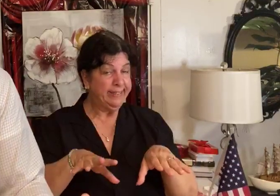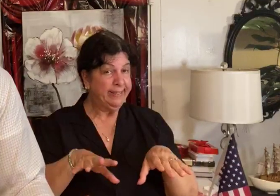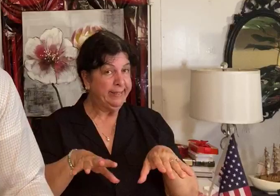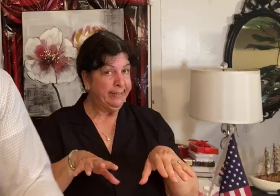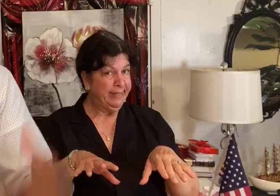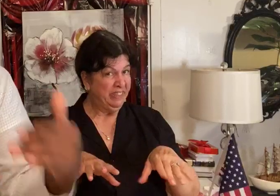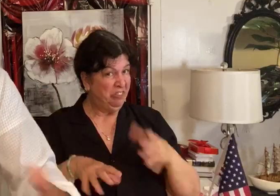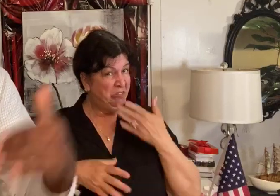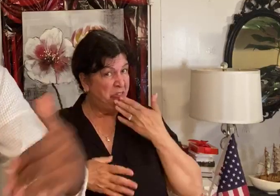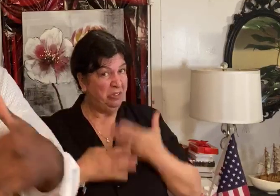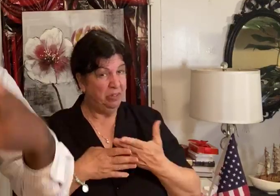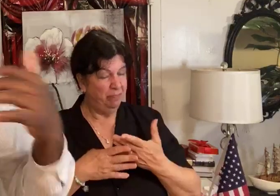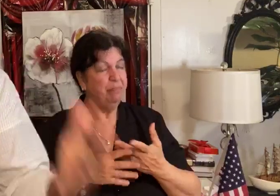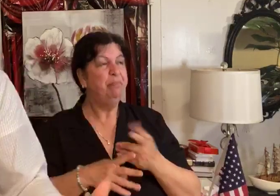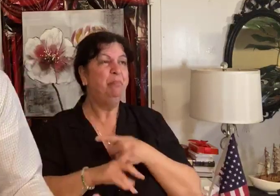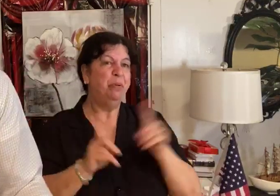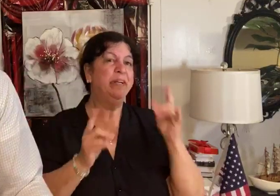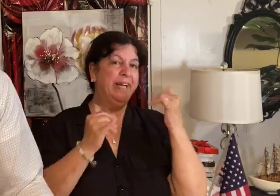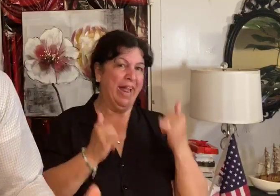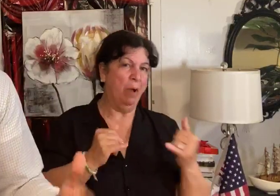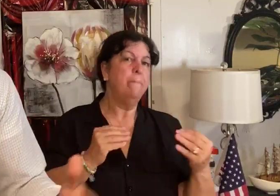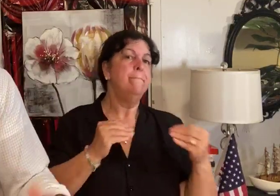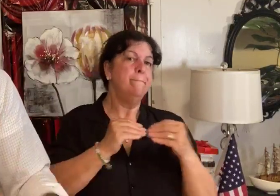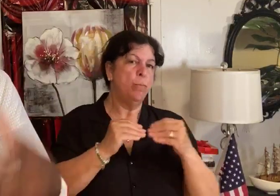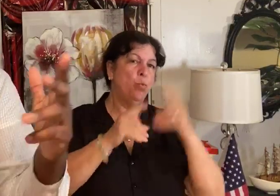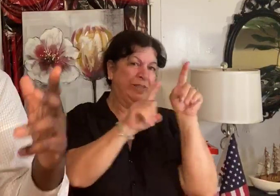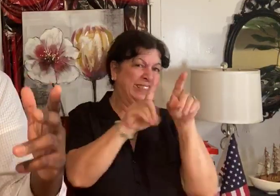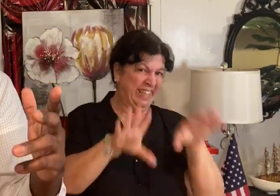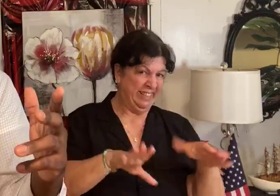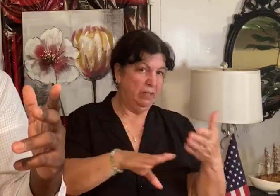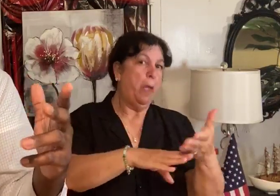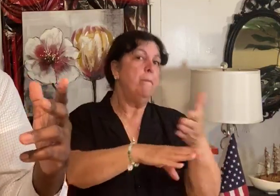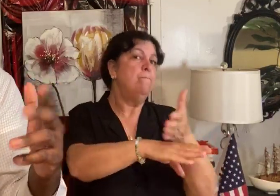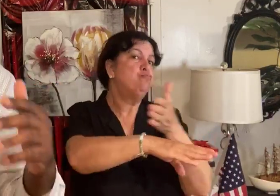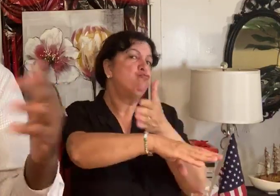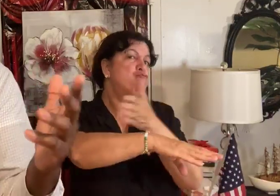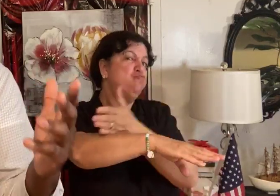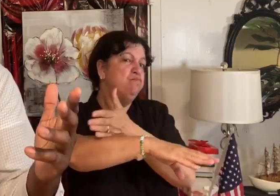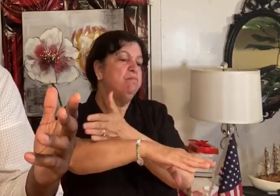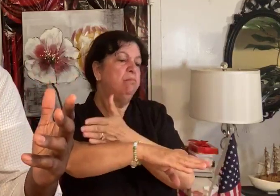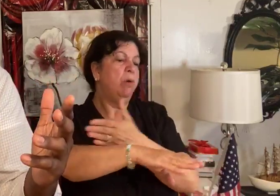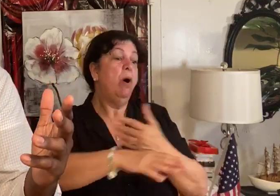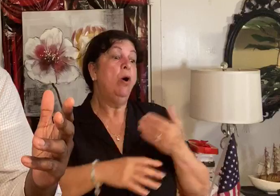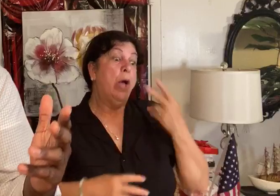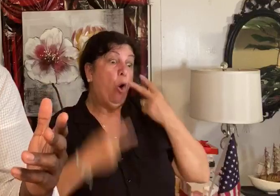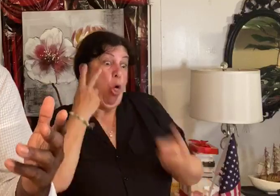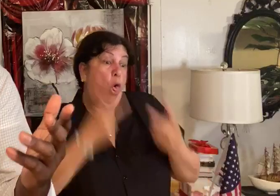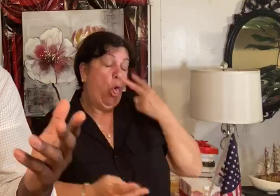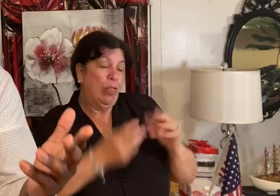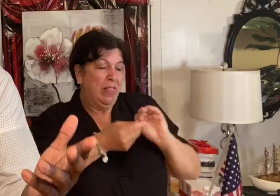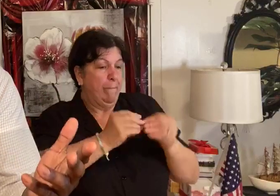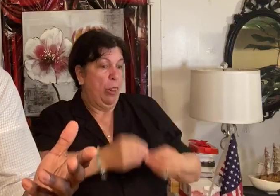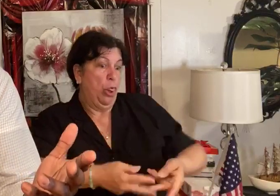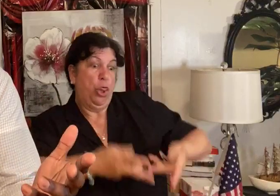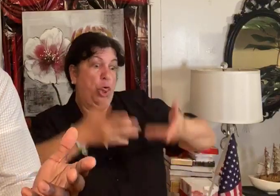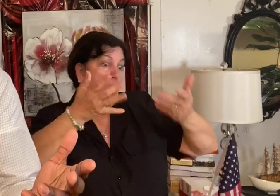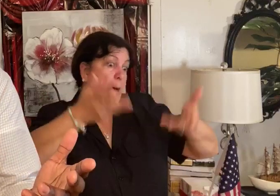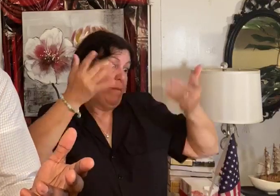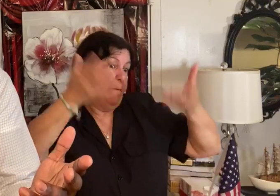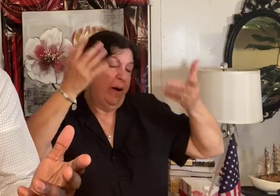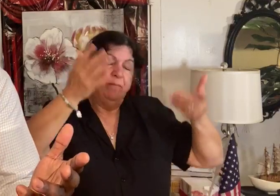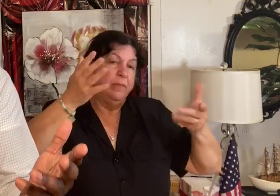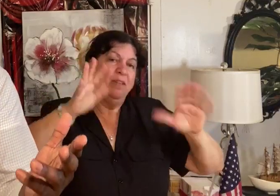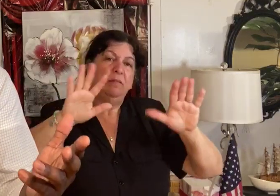have better testing. Now we have more widespread testing, and now we're saying, "Oh, look, the numbers are going up." Well, the numbers are going